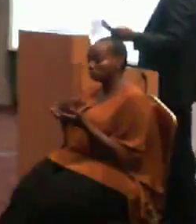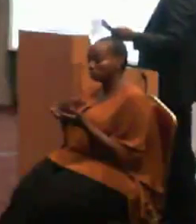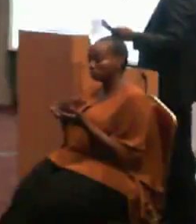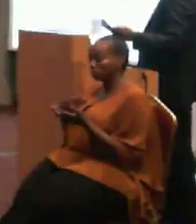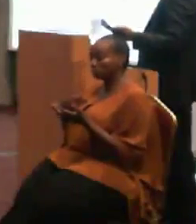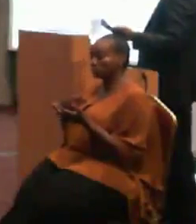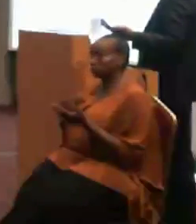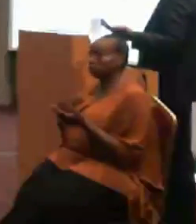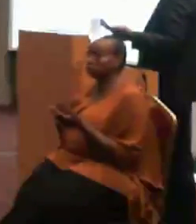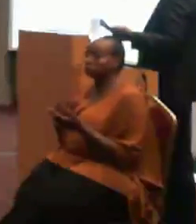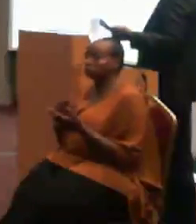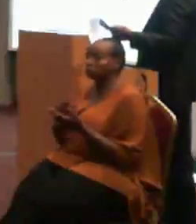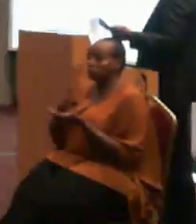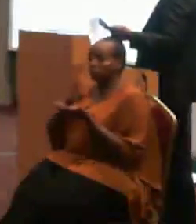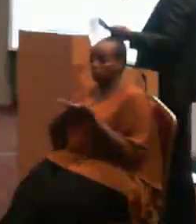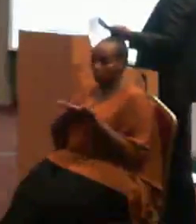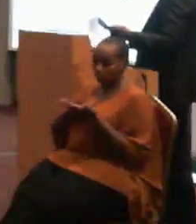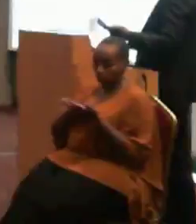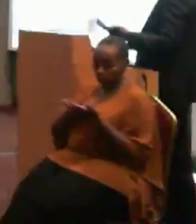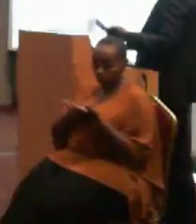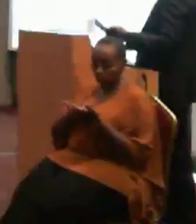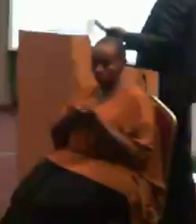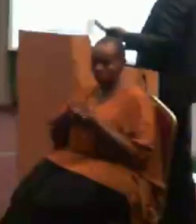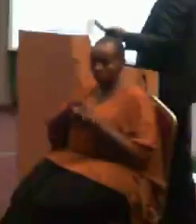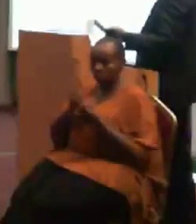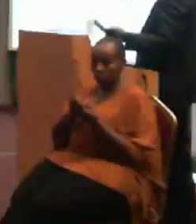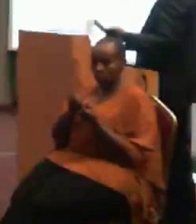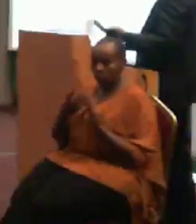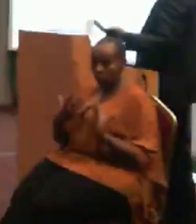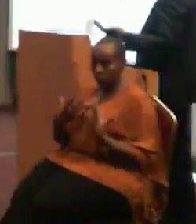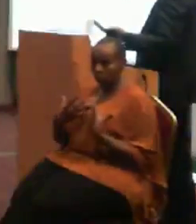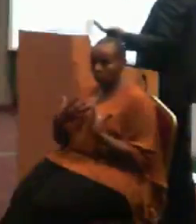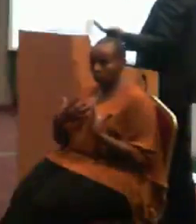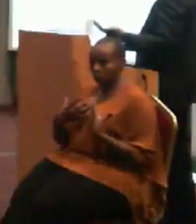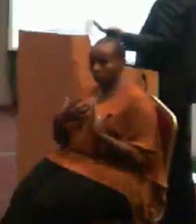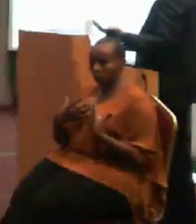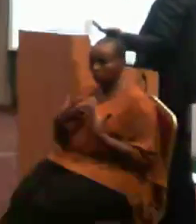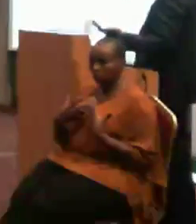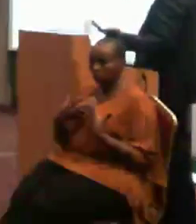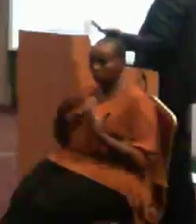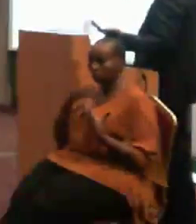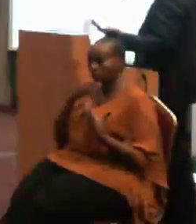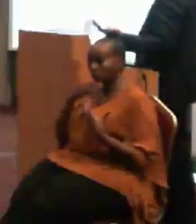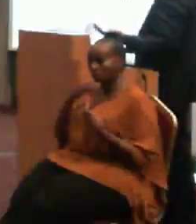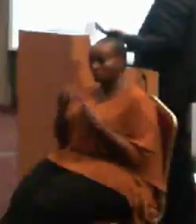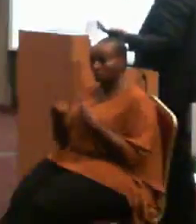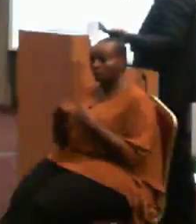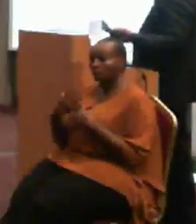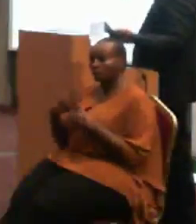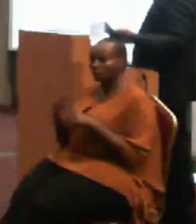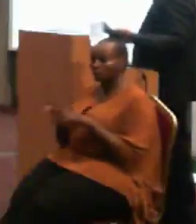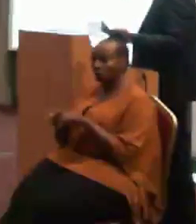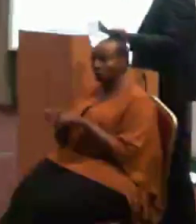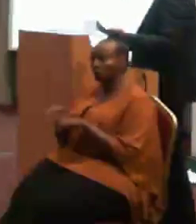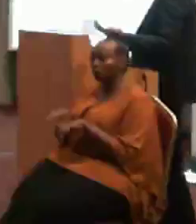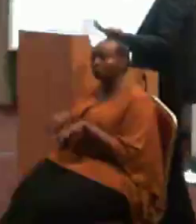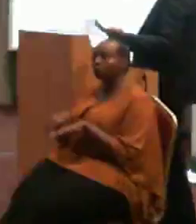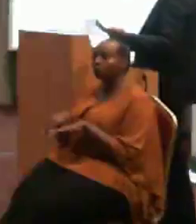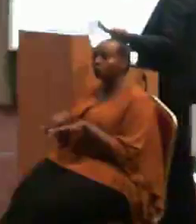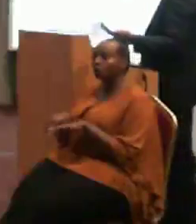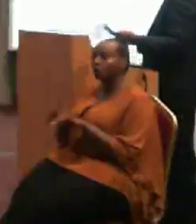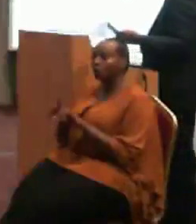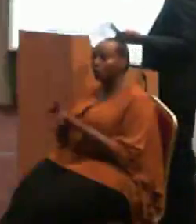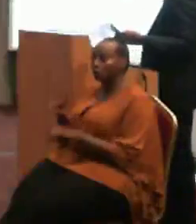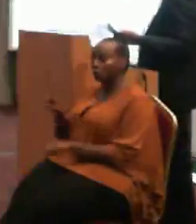obviously the amount of debt that we have also impacts on the macro scenario. However, my